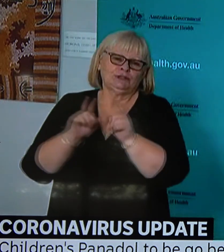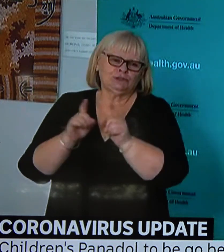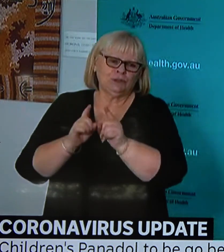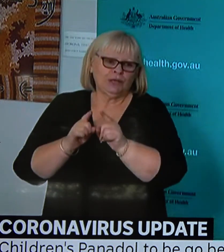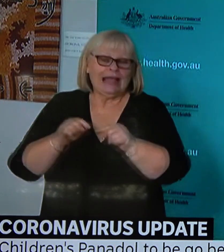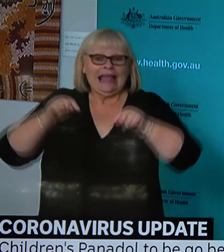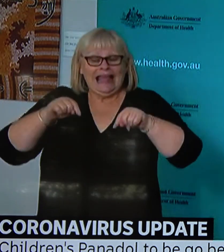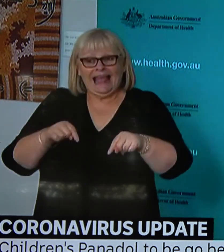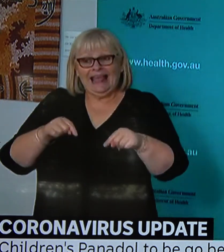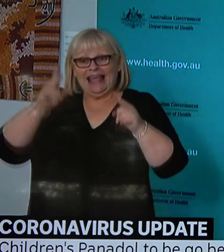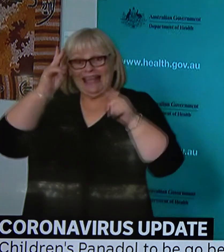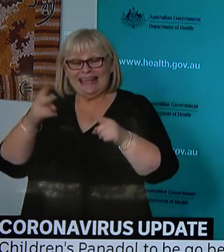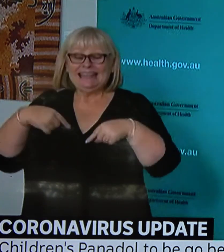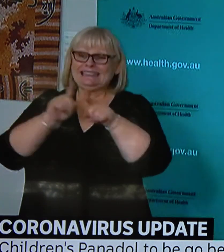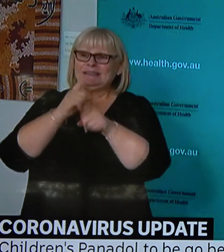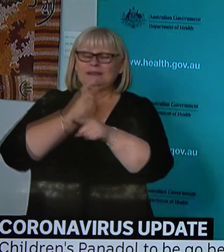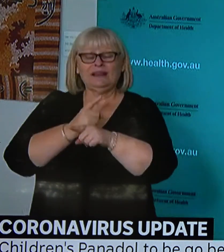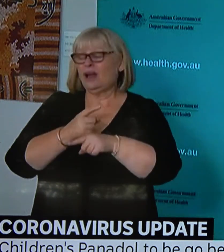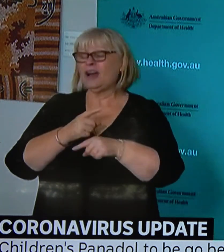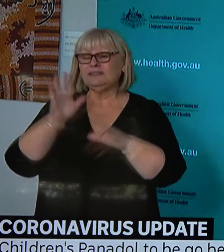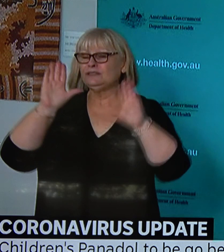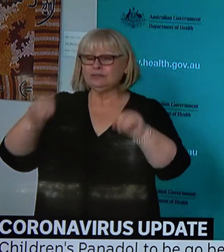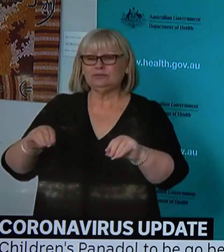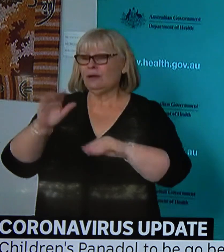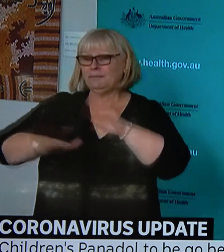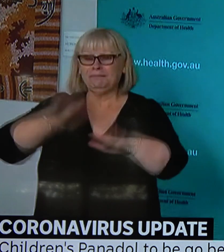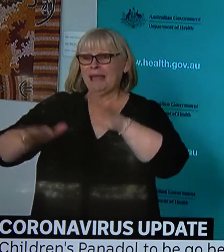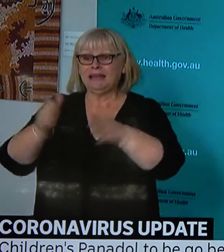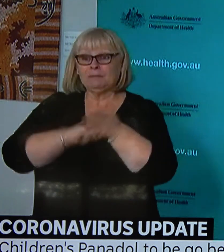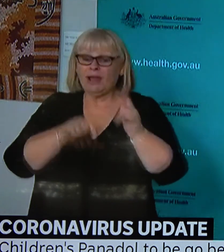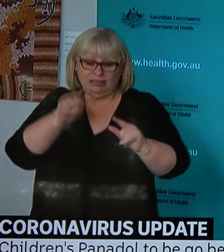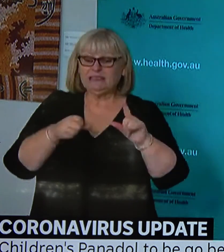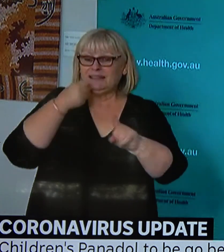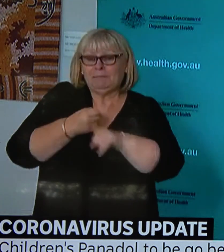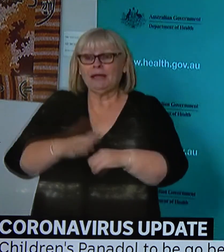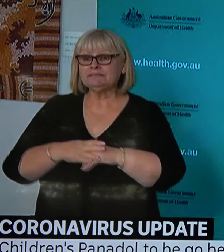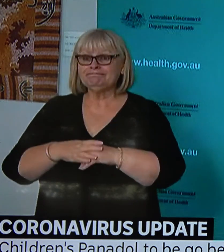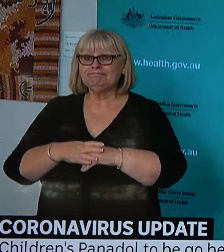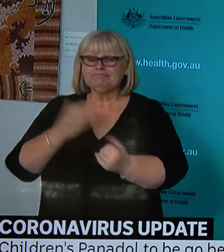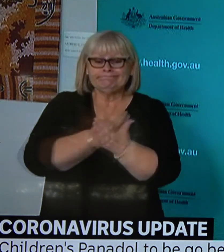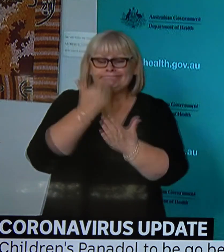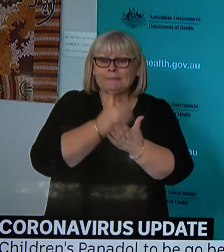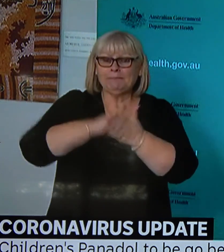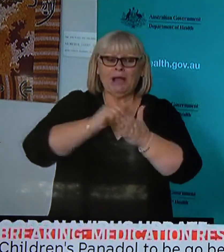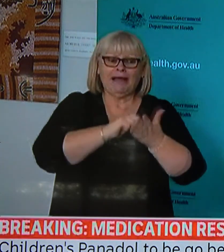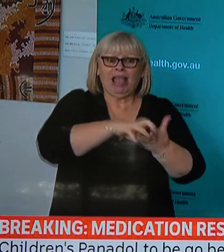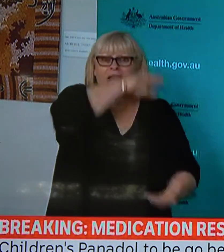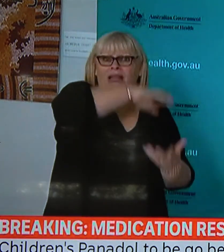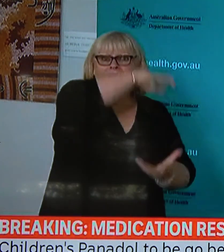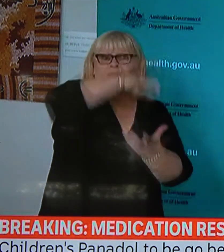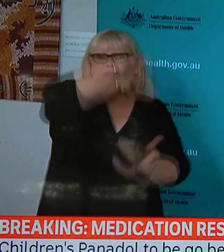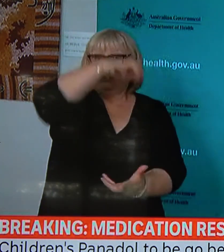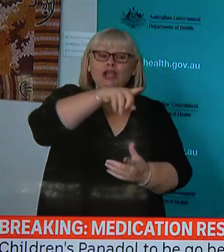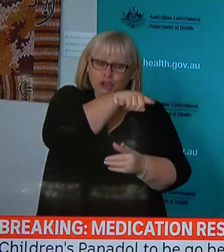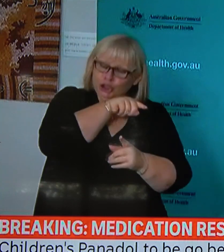These things are, again, there's that same message about panic buying. These are the effects of people storing too much of stuff in their own homes. You